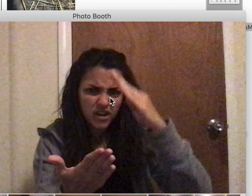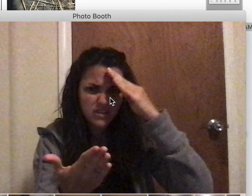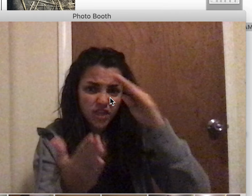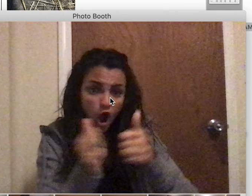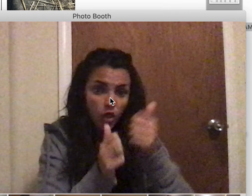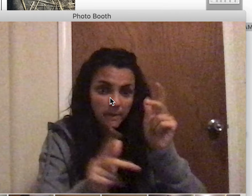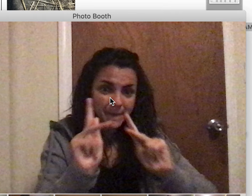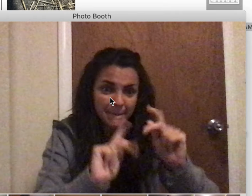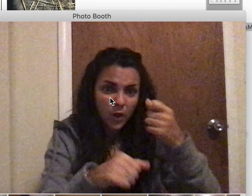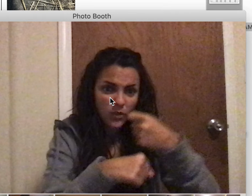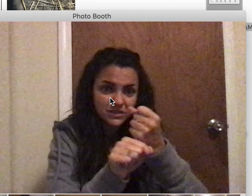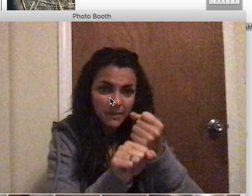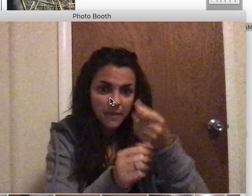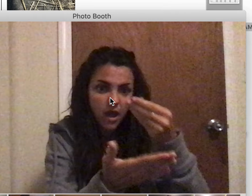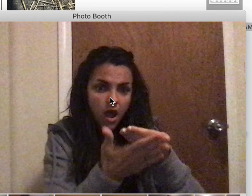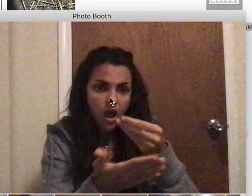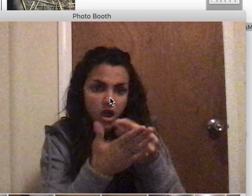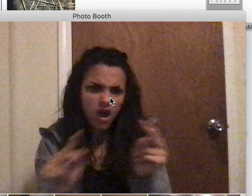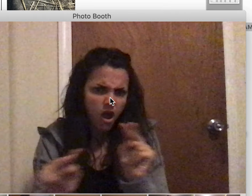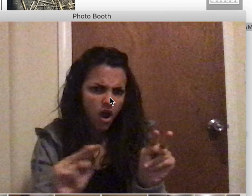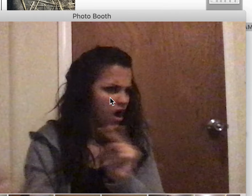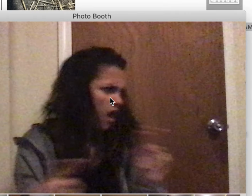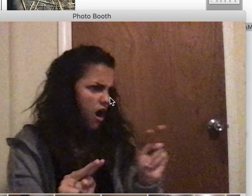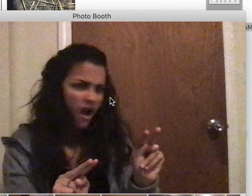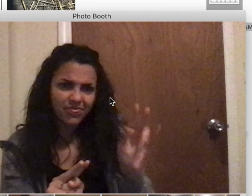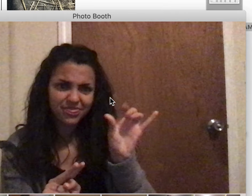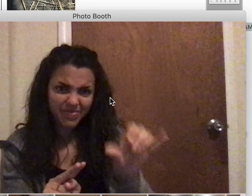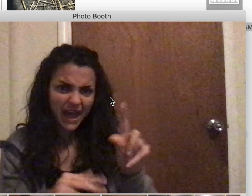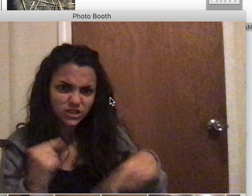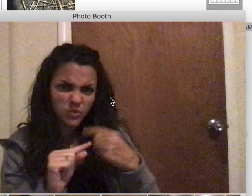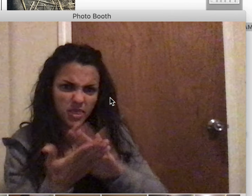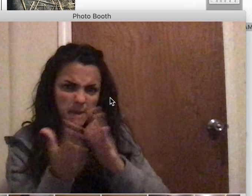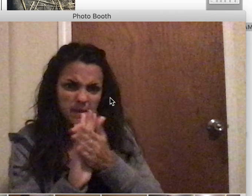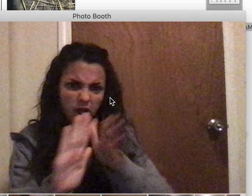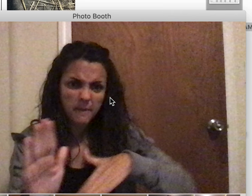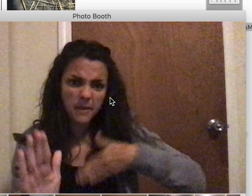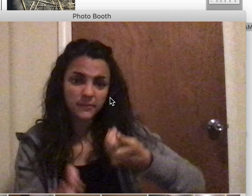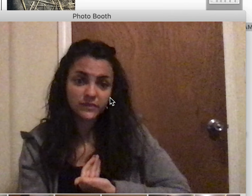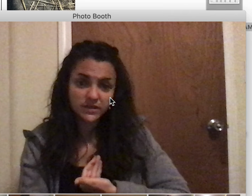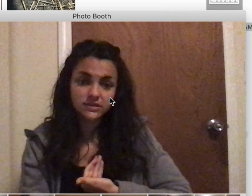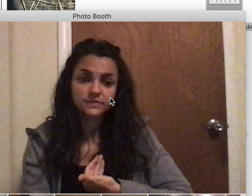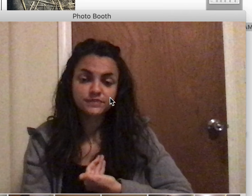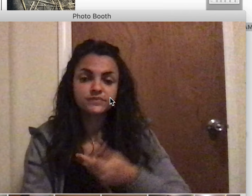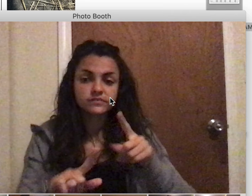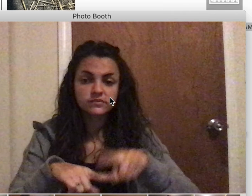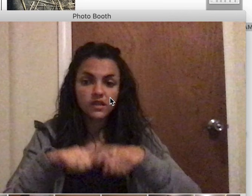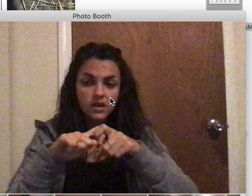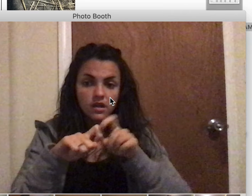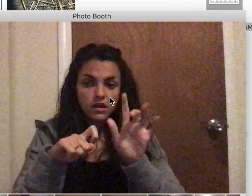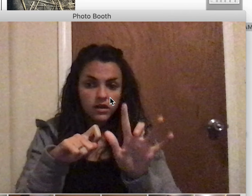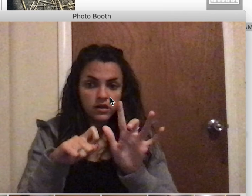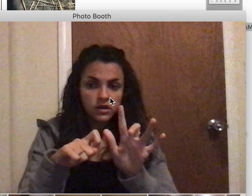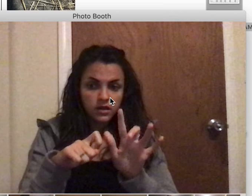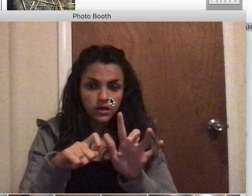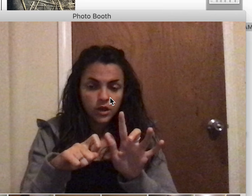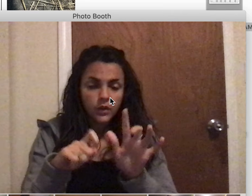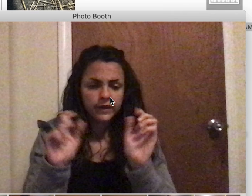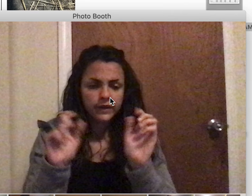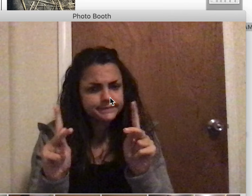money, that's when they got upset about it. Opponents say the drilling impact. All right. So now let's take a look